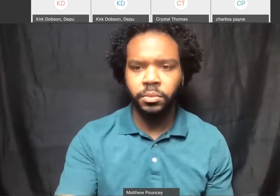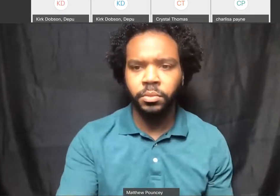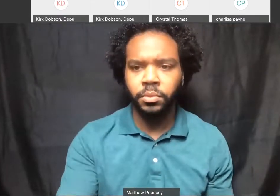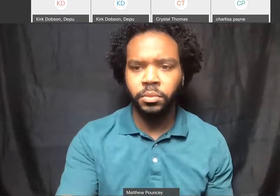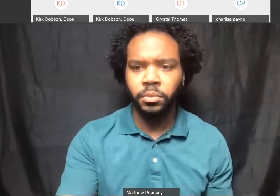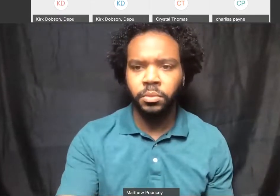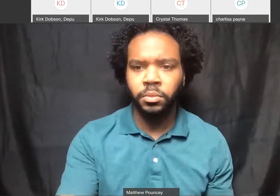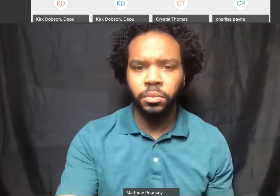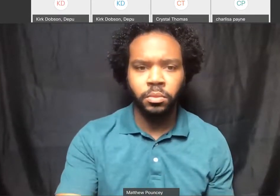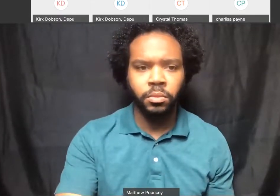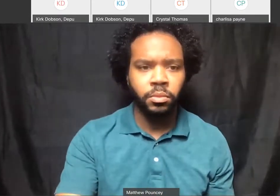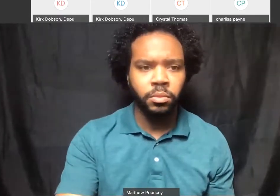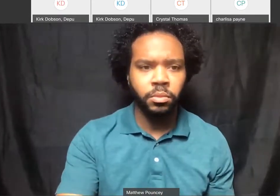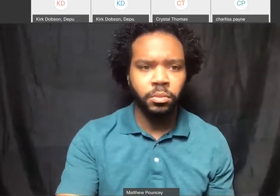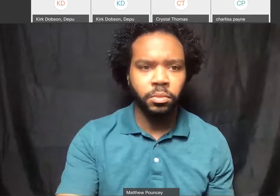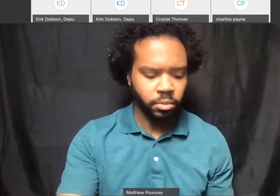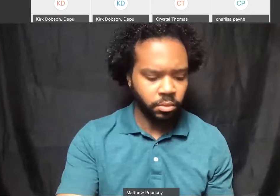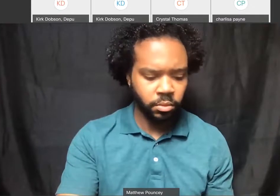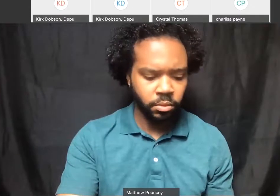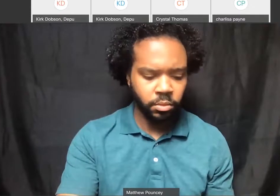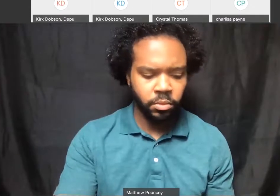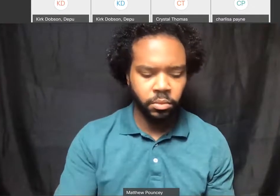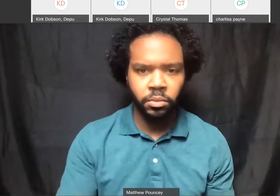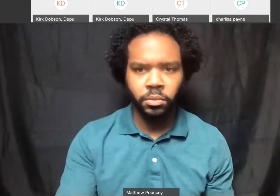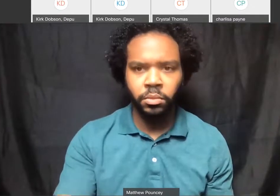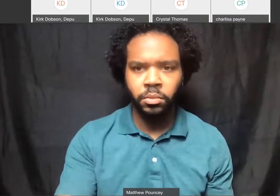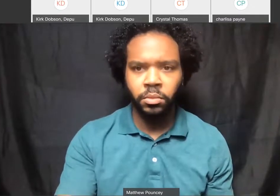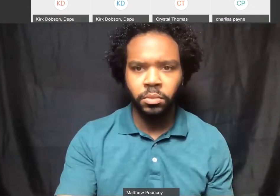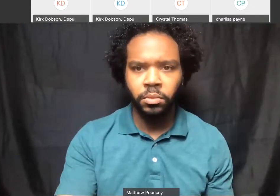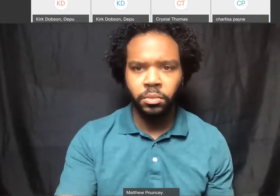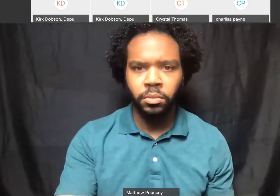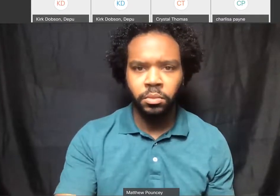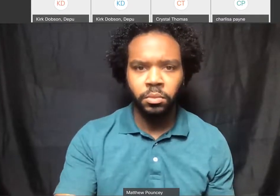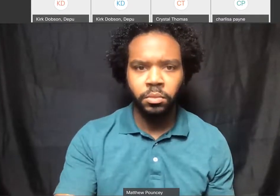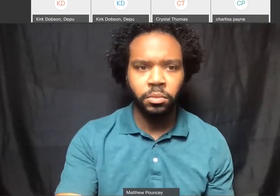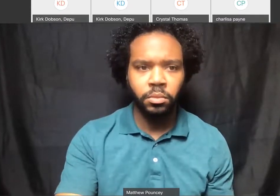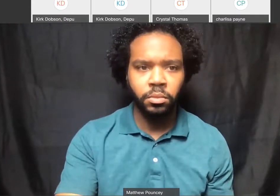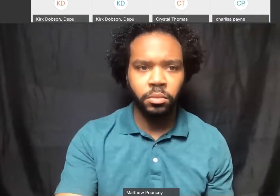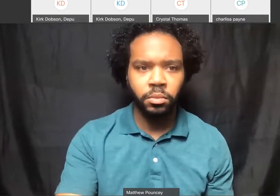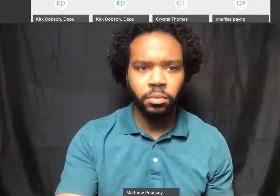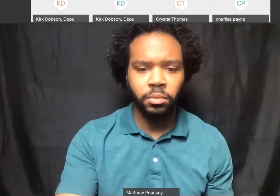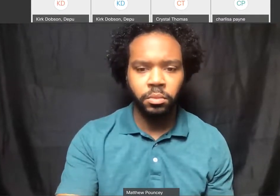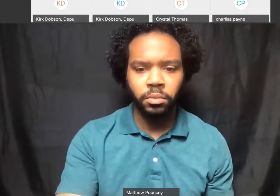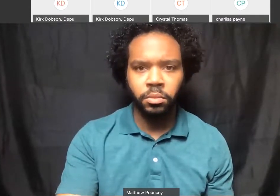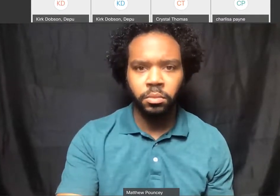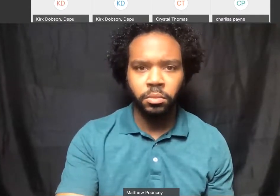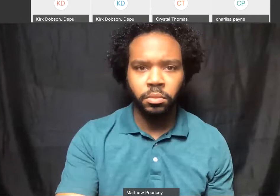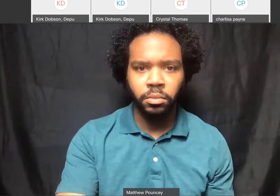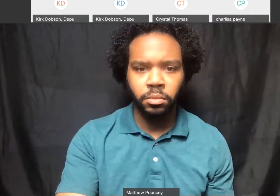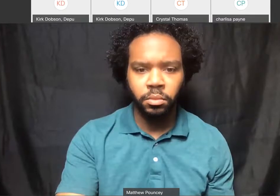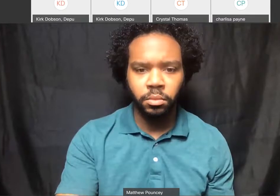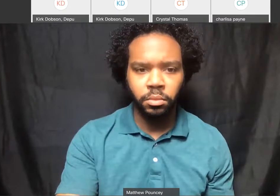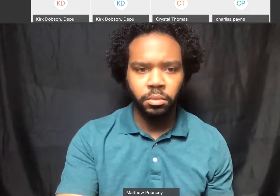pandemic. And as people commented on the phase 3 guidance, it was very clear the sort of pressure we're seeing now